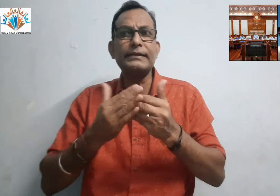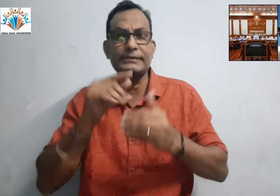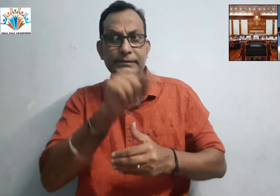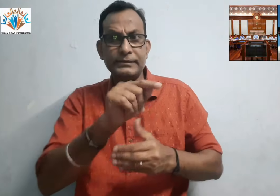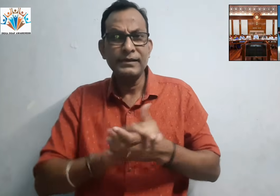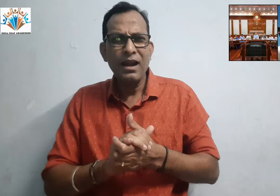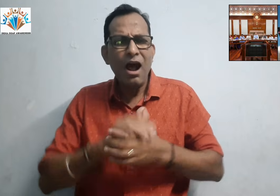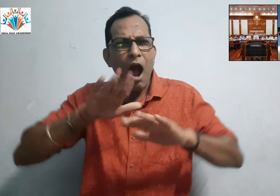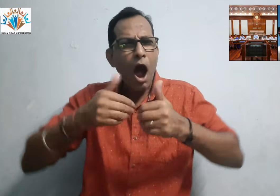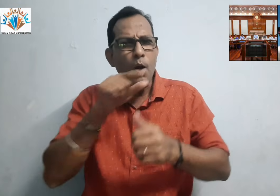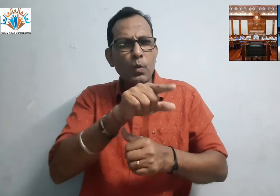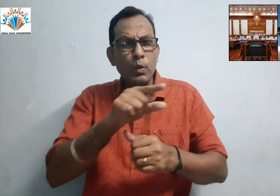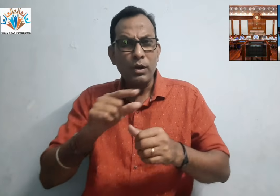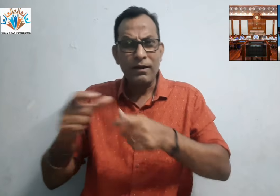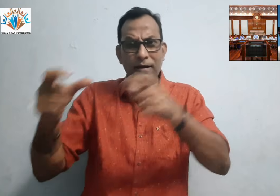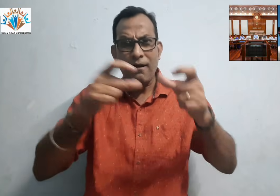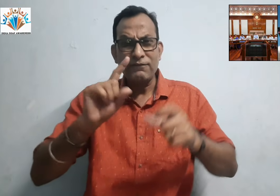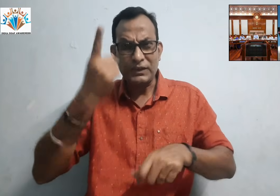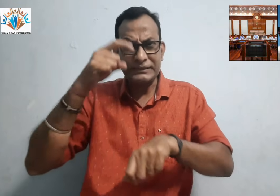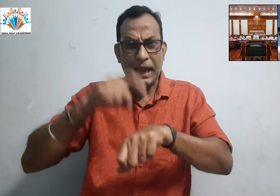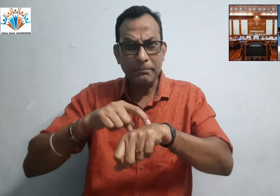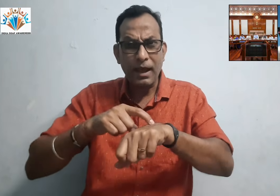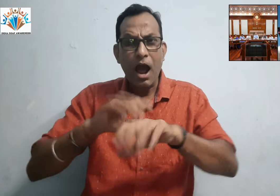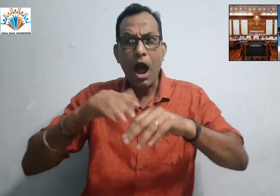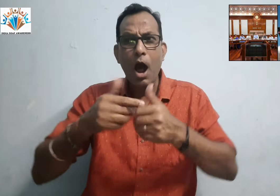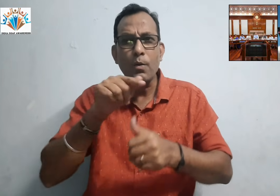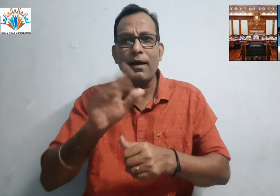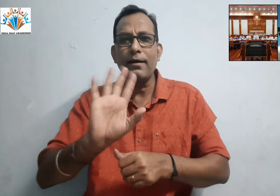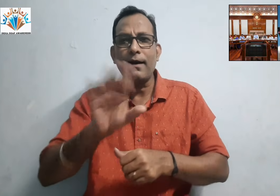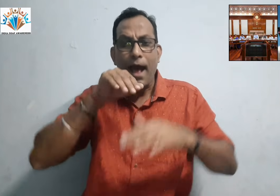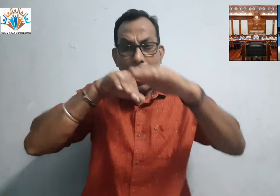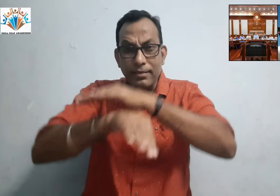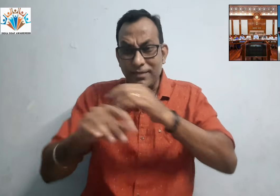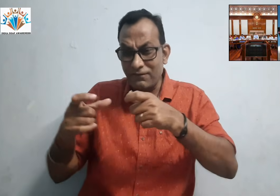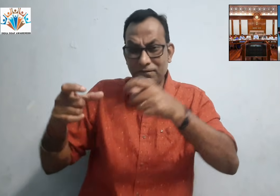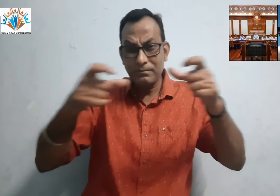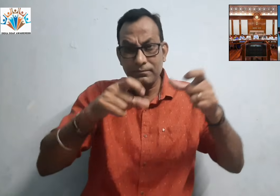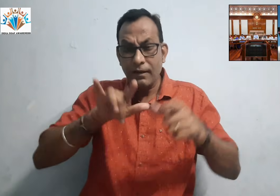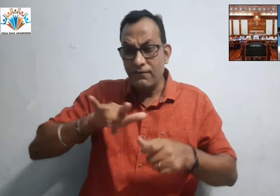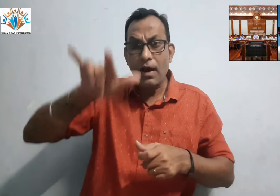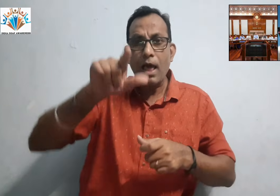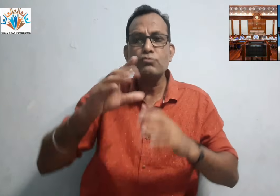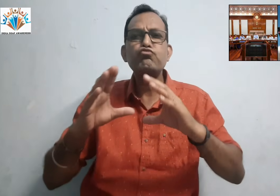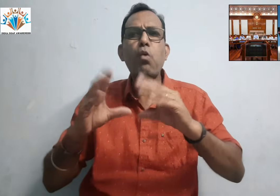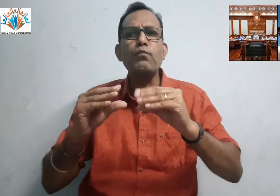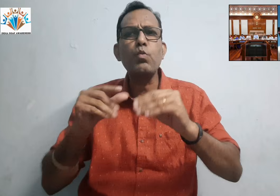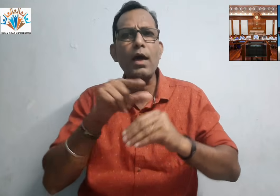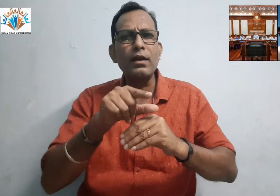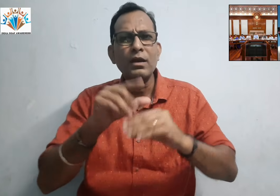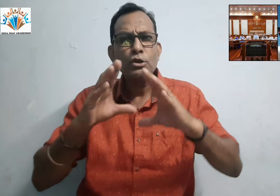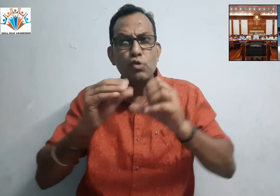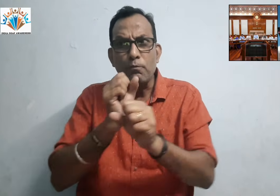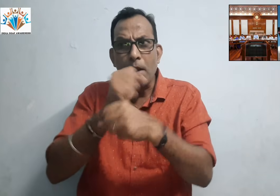see how first time how the first software